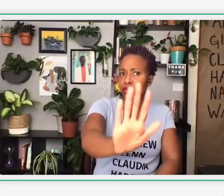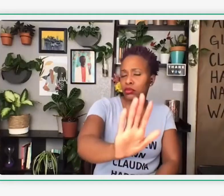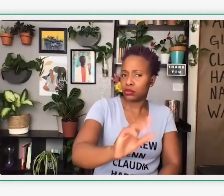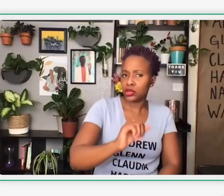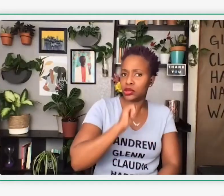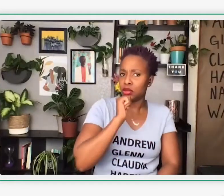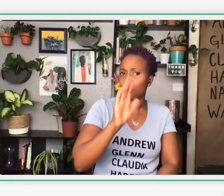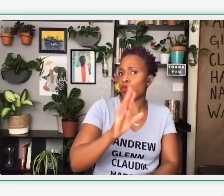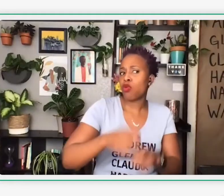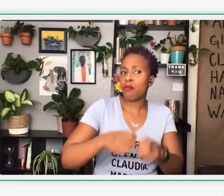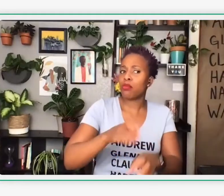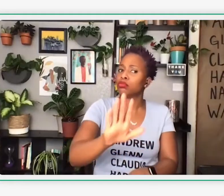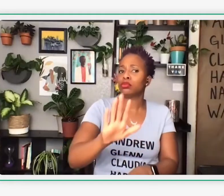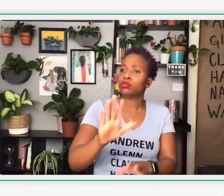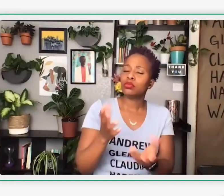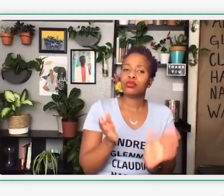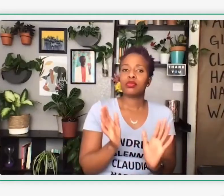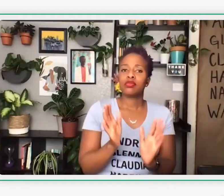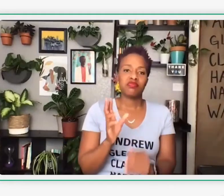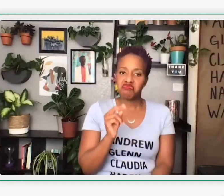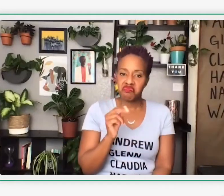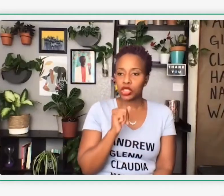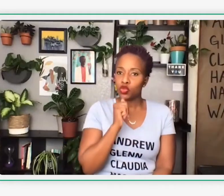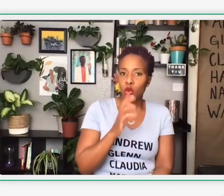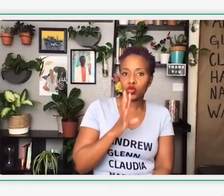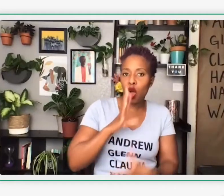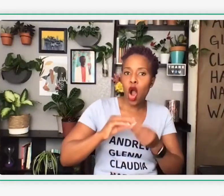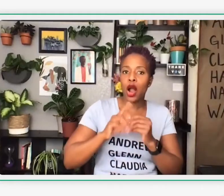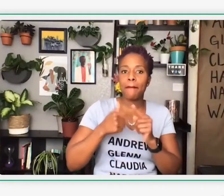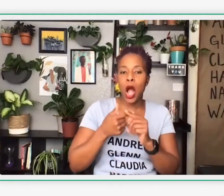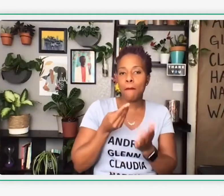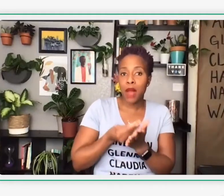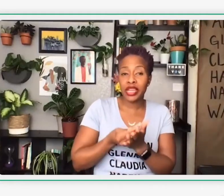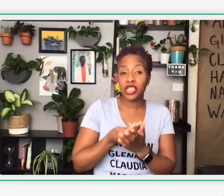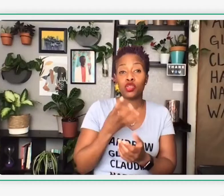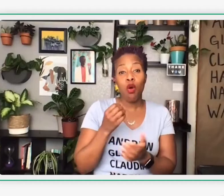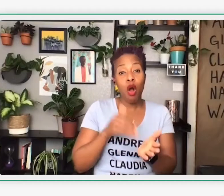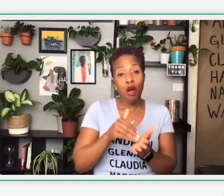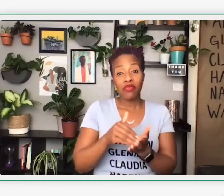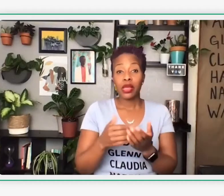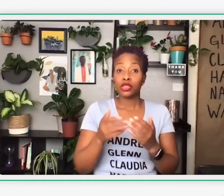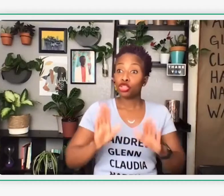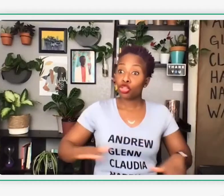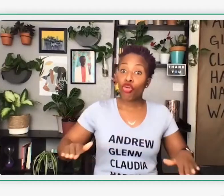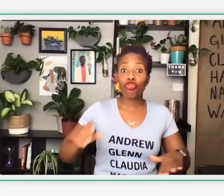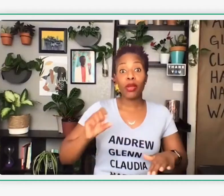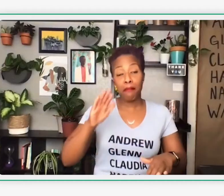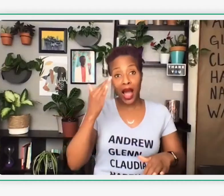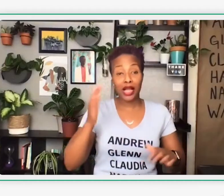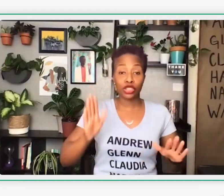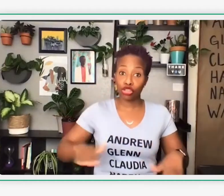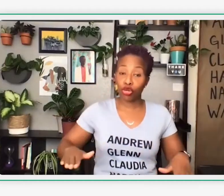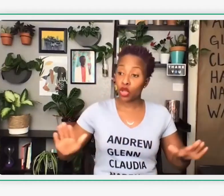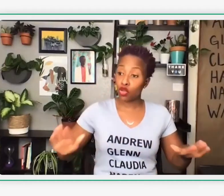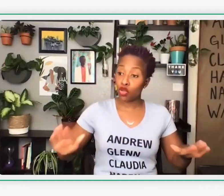conversations, that was not talked about. That kind of was perceived as, don't talk about that. That's not your